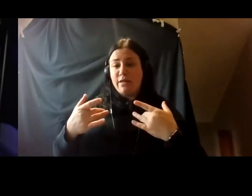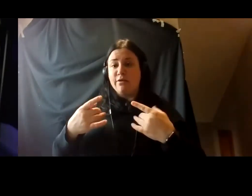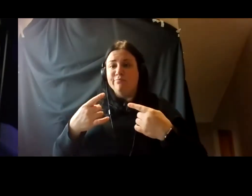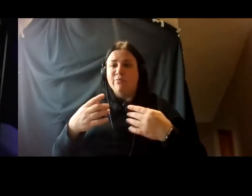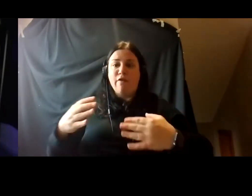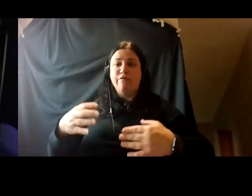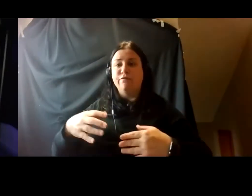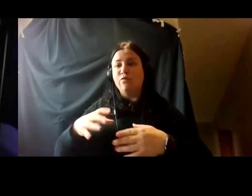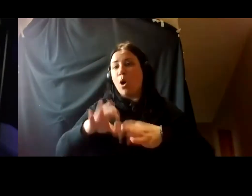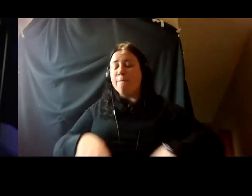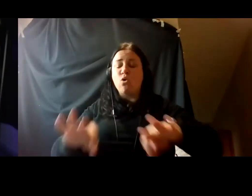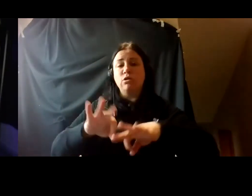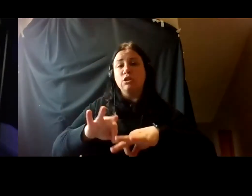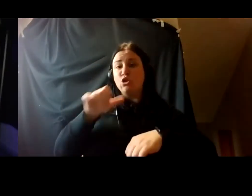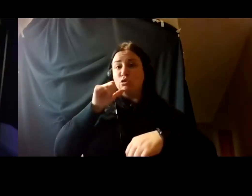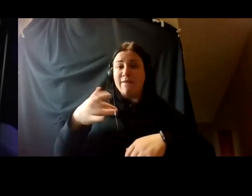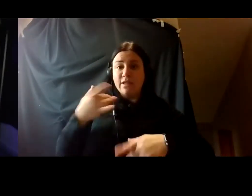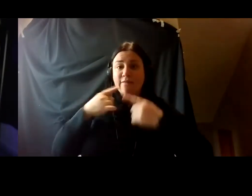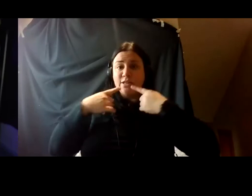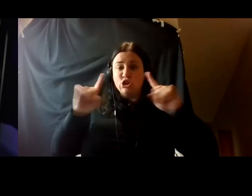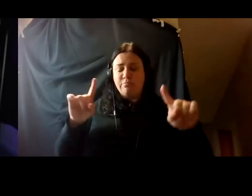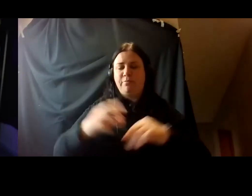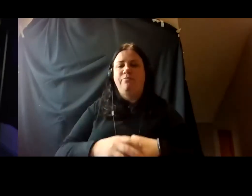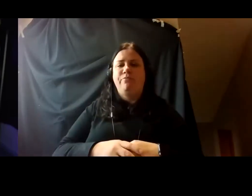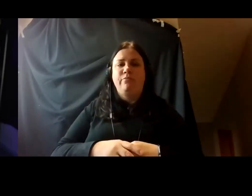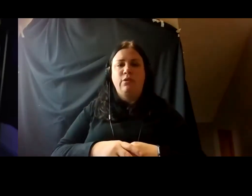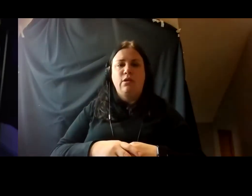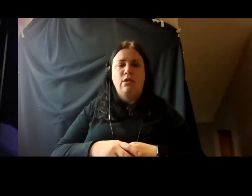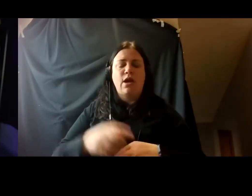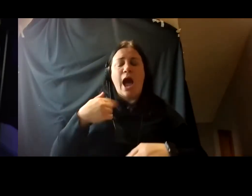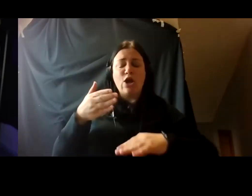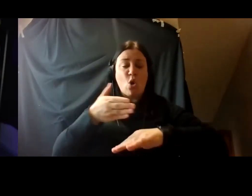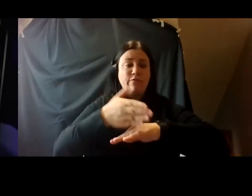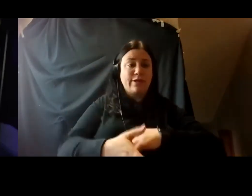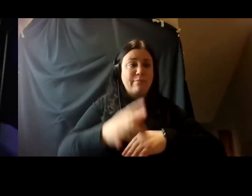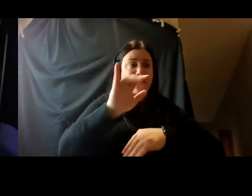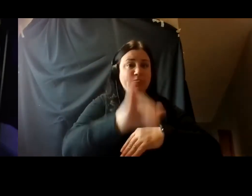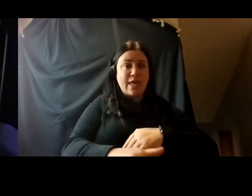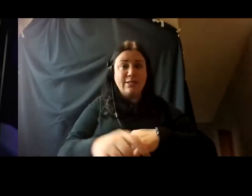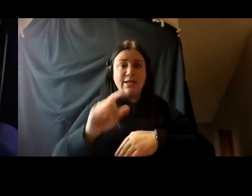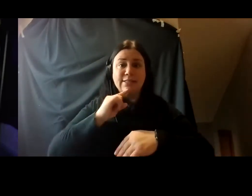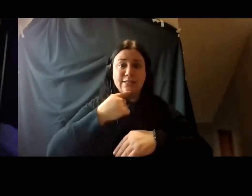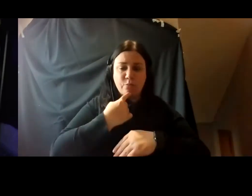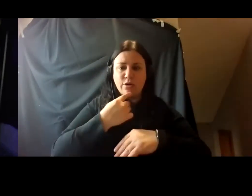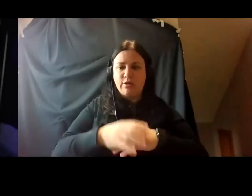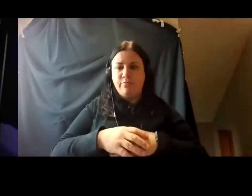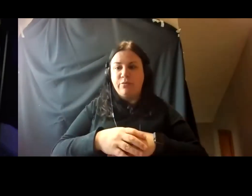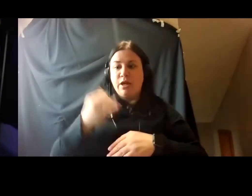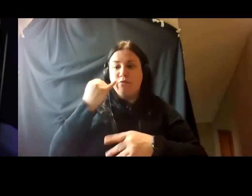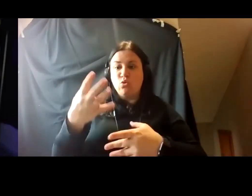I said, I faced that adversity and I overcame it. If someone just gave you everything you ever wanted, it's a nice